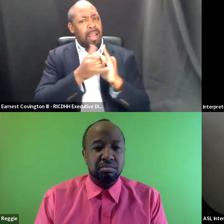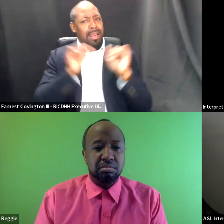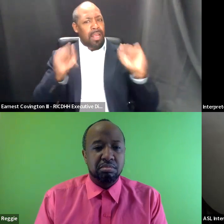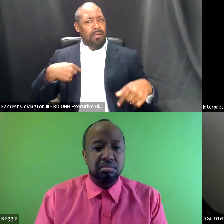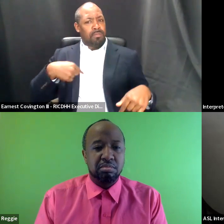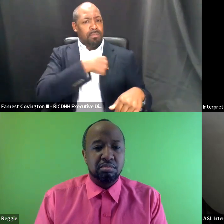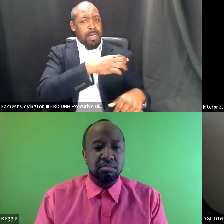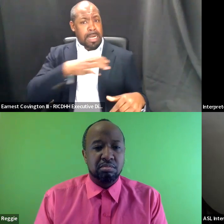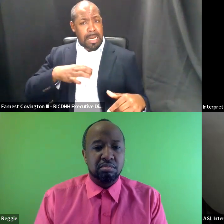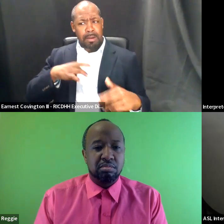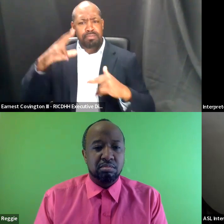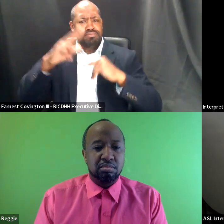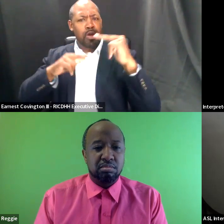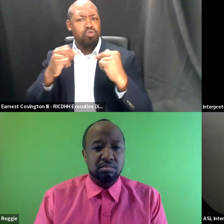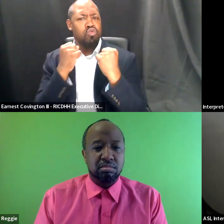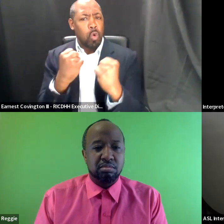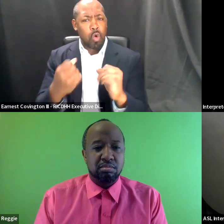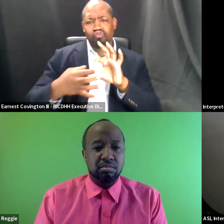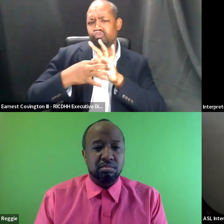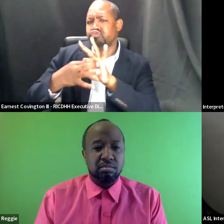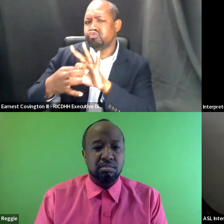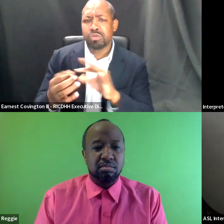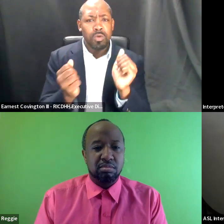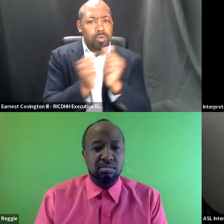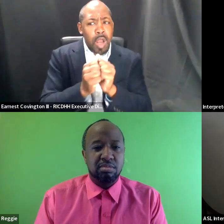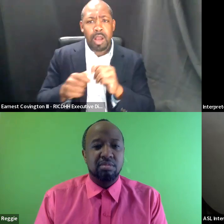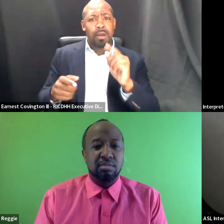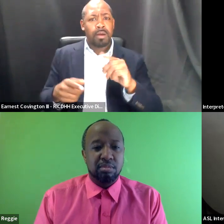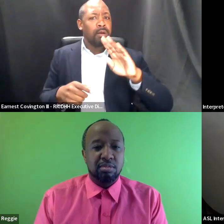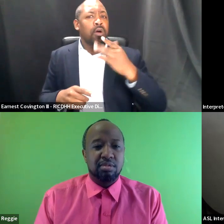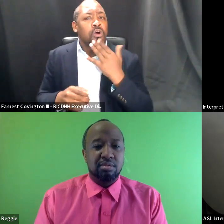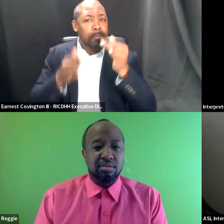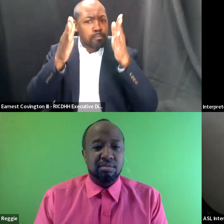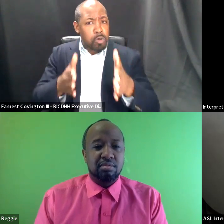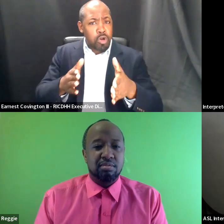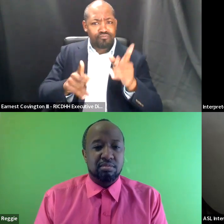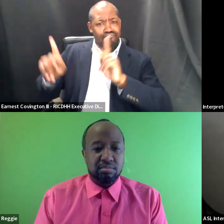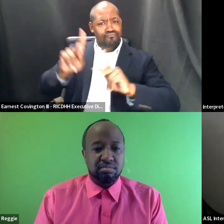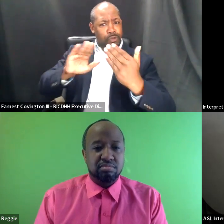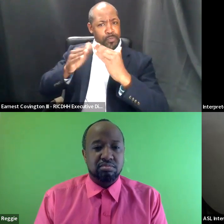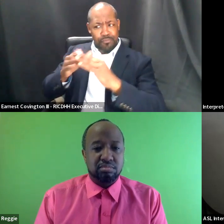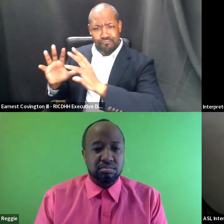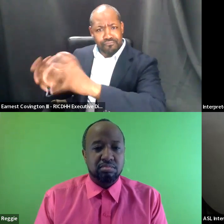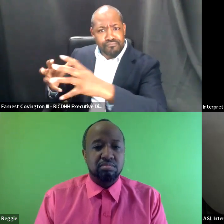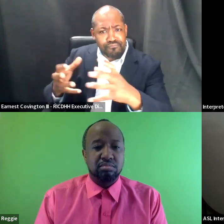I was wondering if you might share a bit of advice, perhaps, as to how you feel the